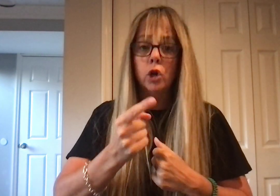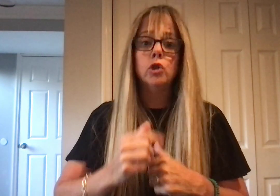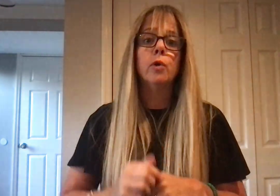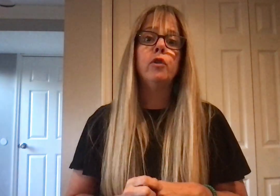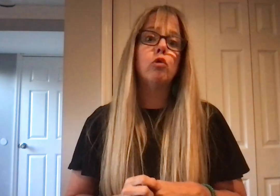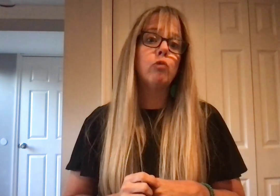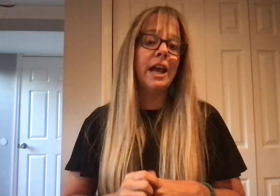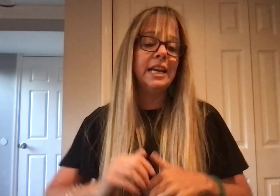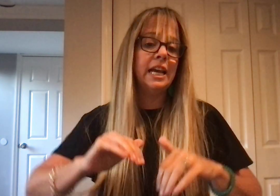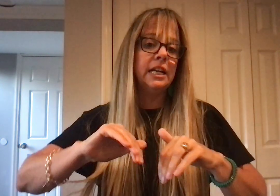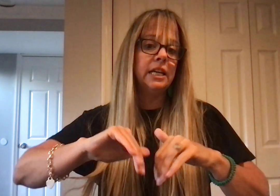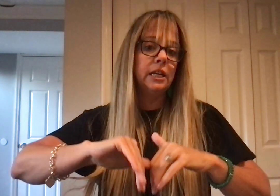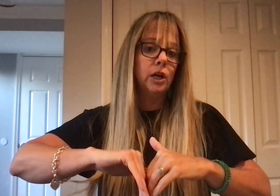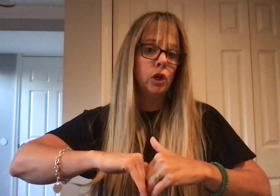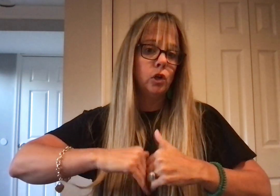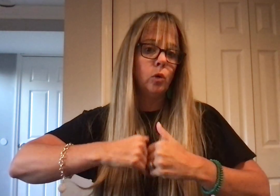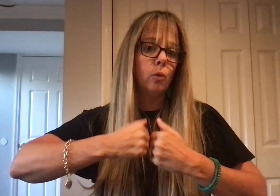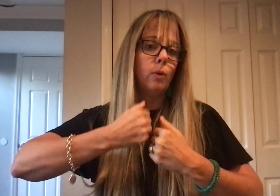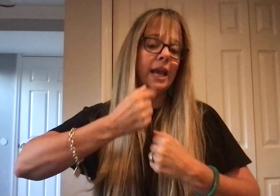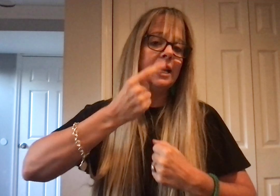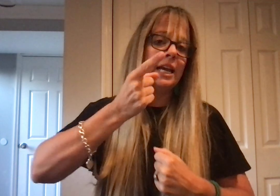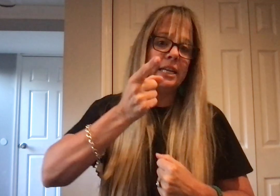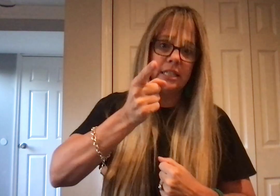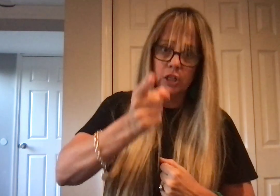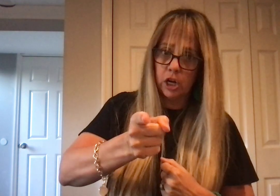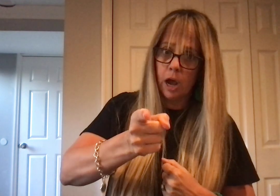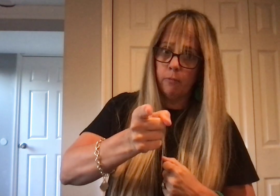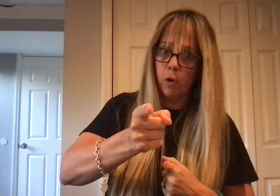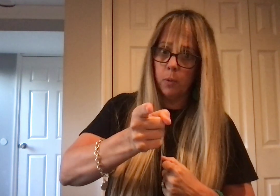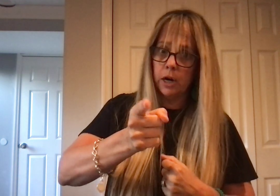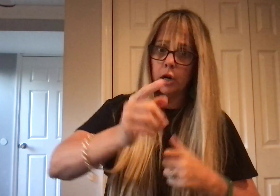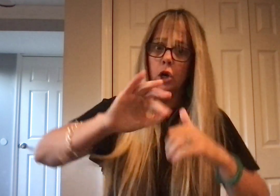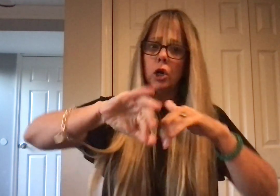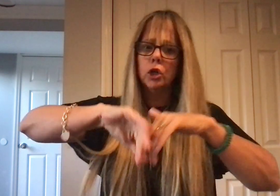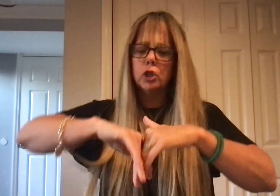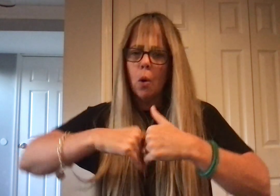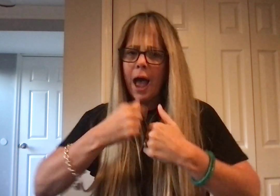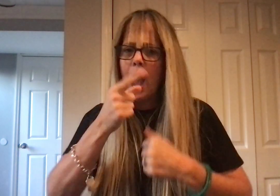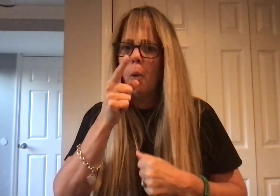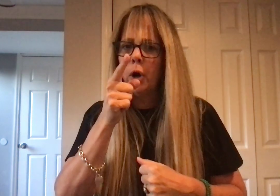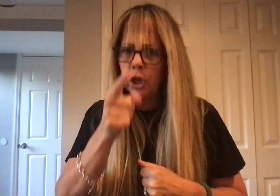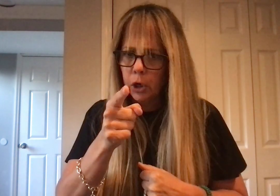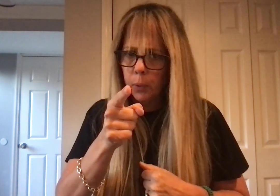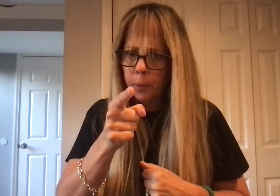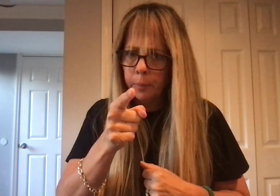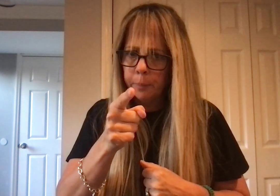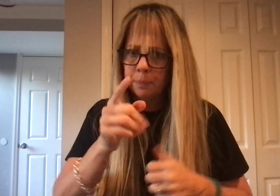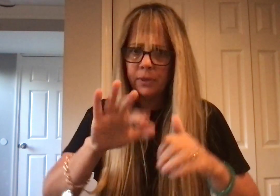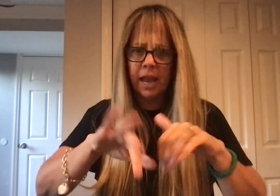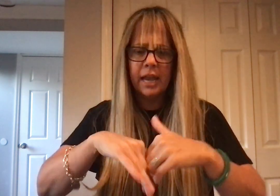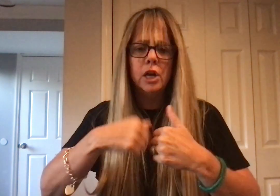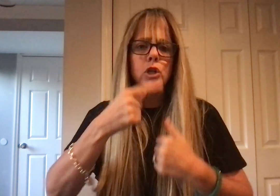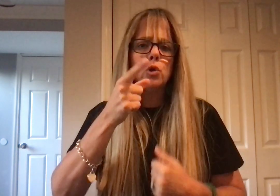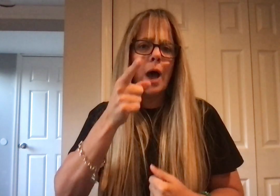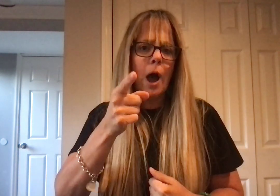So if you're right-handed, your right hand is going to come forward. So how are you? Okay? So how are